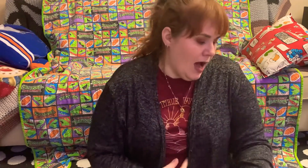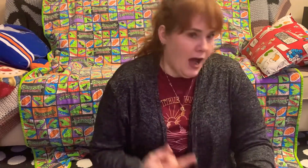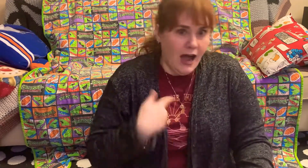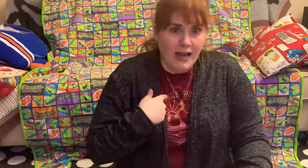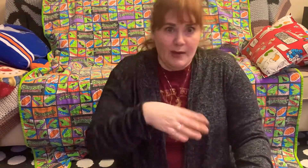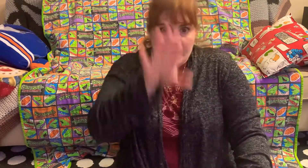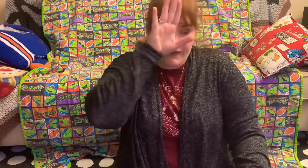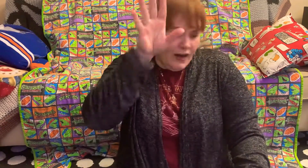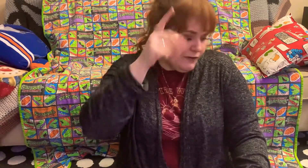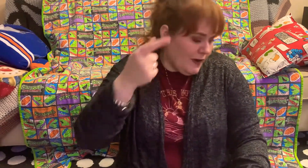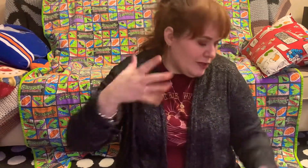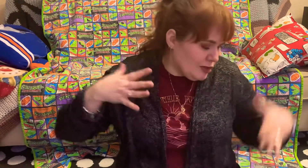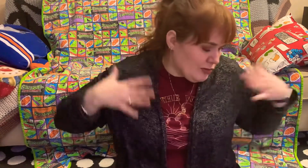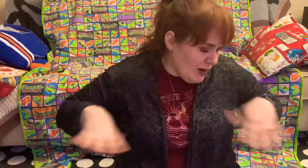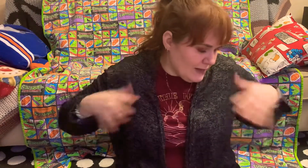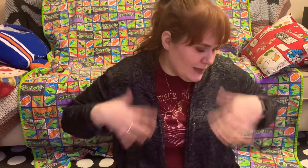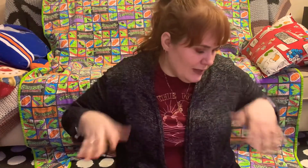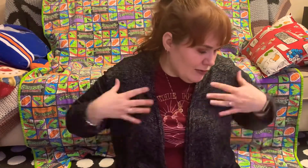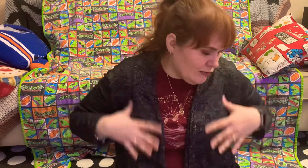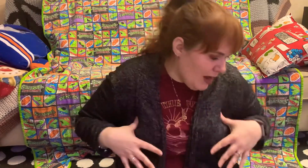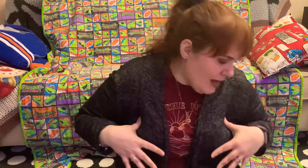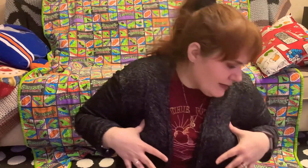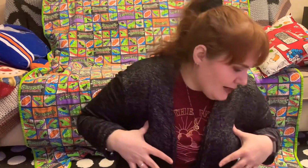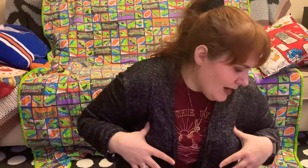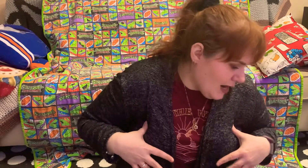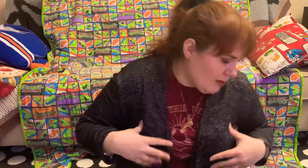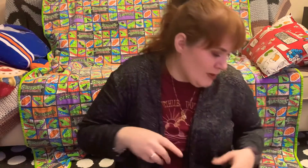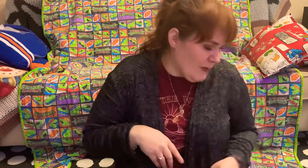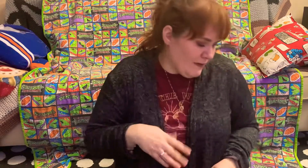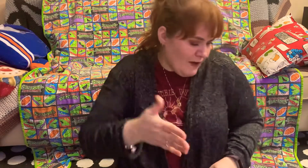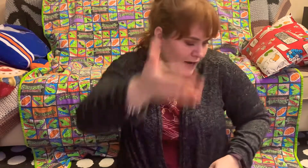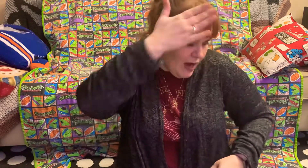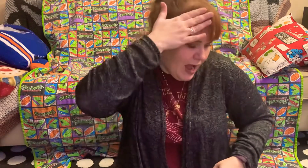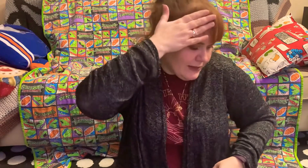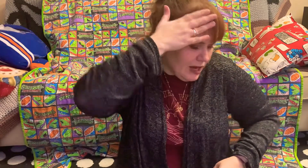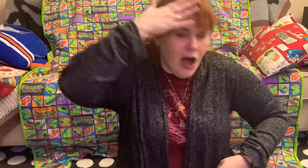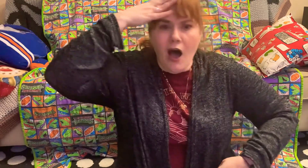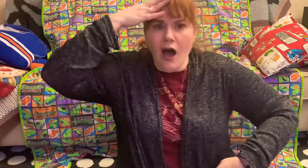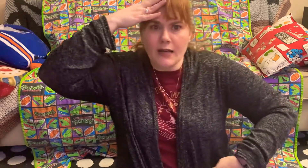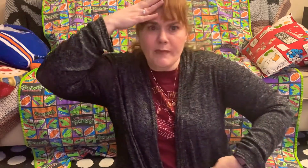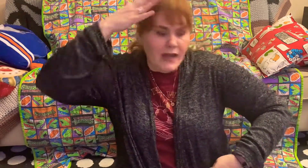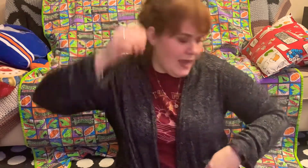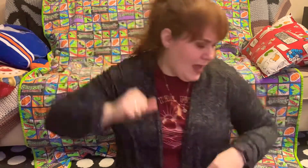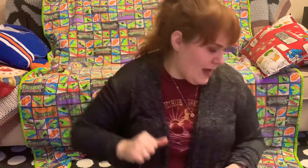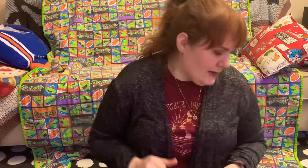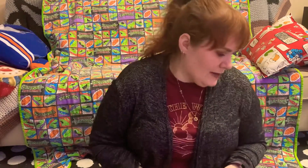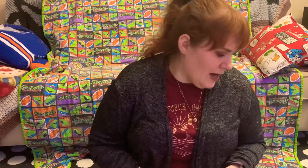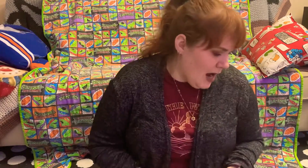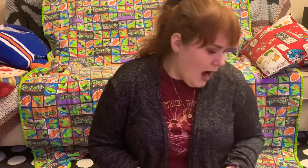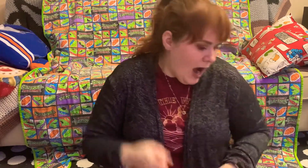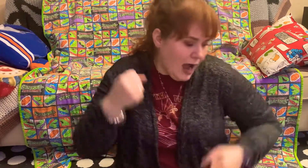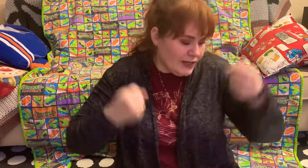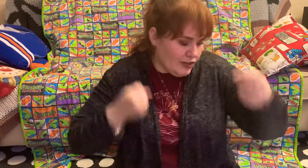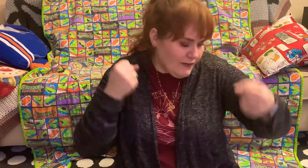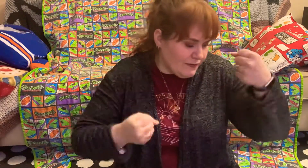I am a firefighter dressed in red with my fire hat on my head. I can drive a fire